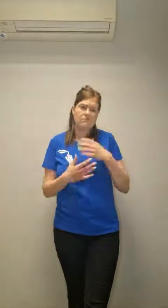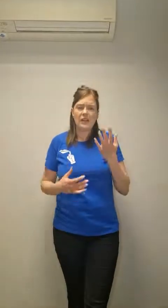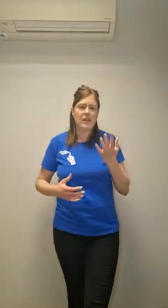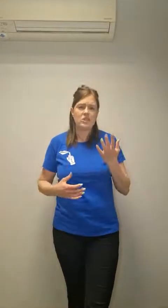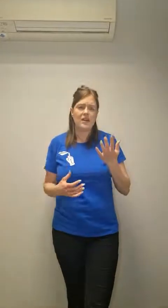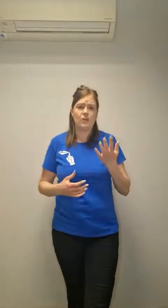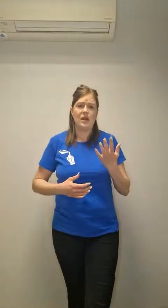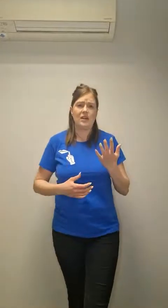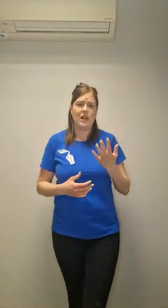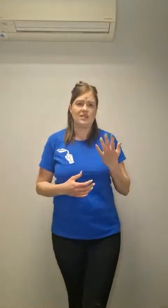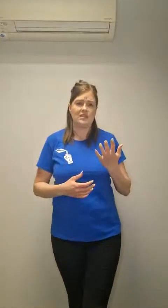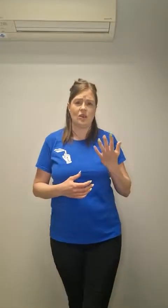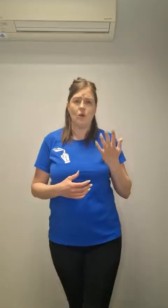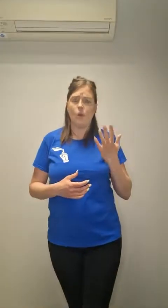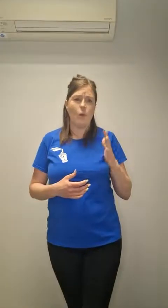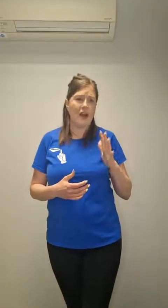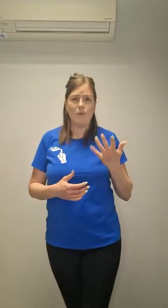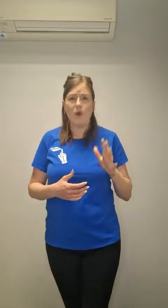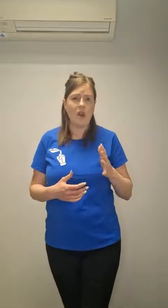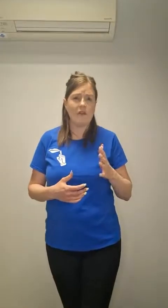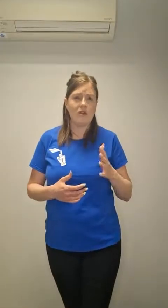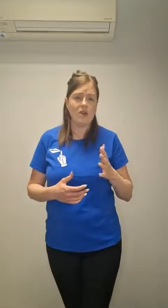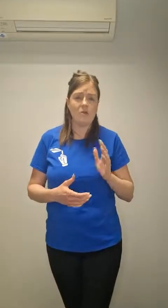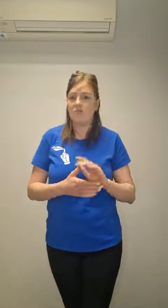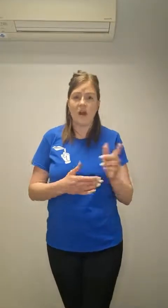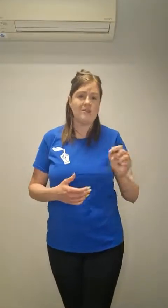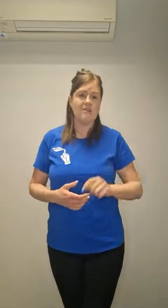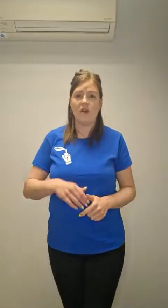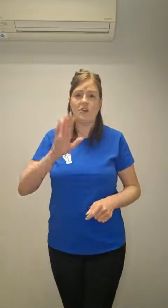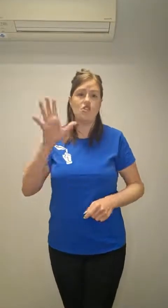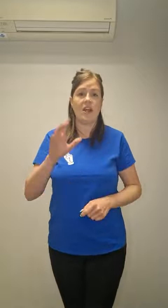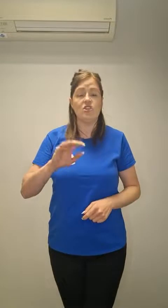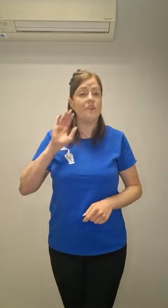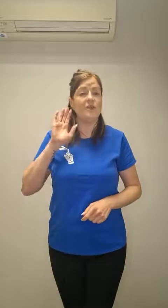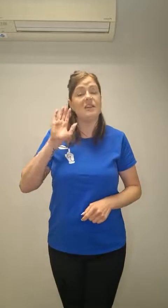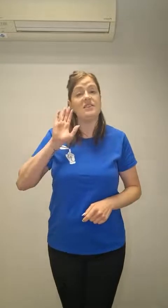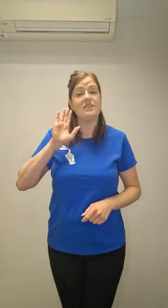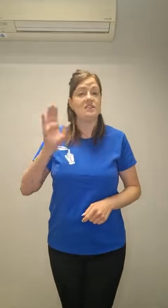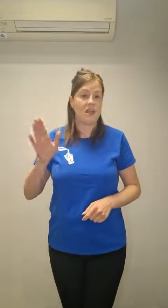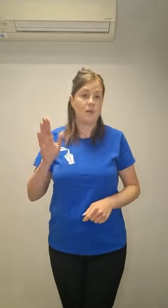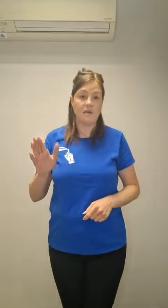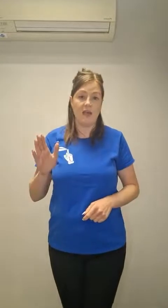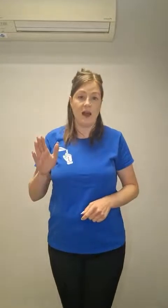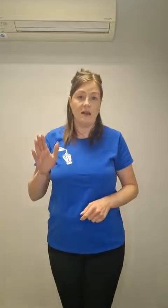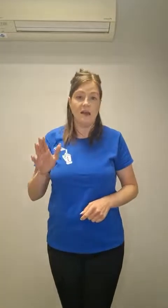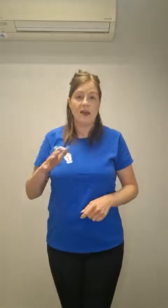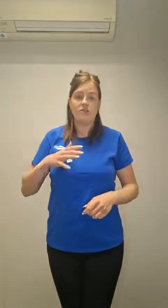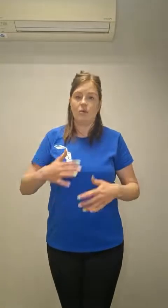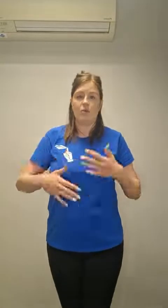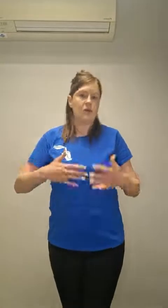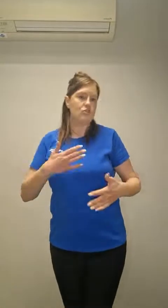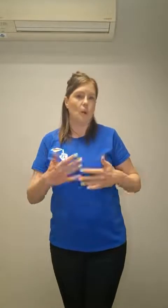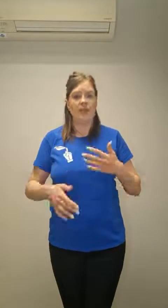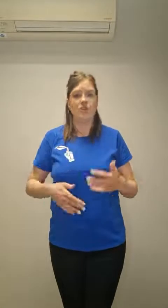actually that working hand doesn't quite work for you, absolutely fine, change it, but then stick with that. Don't keep chopping and